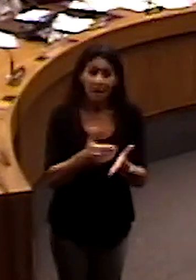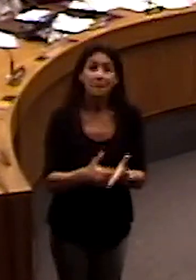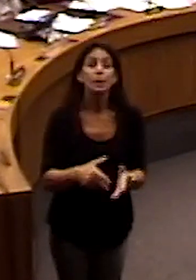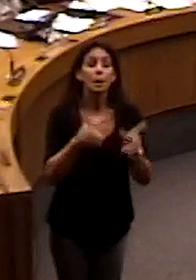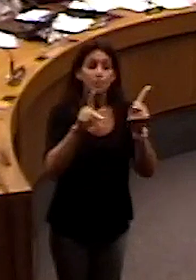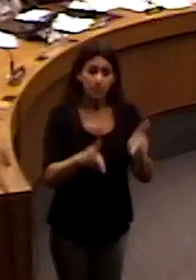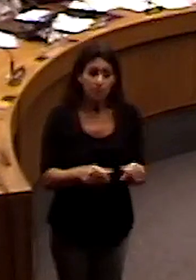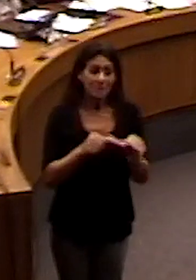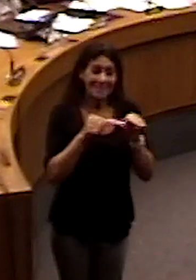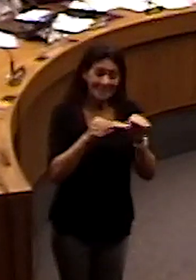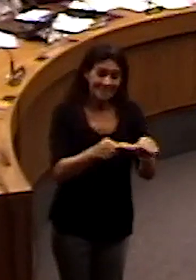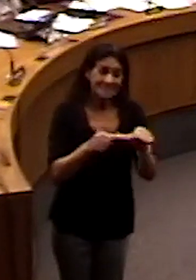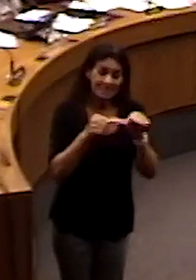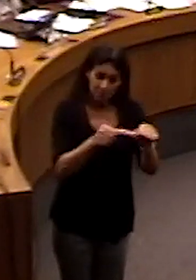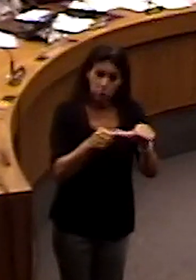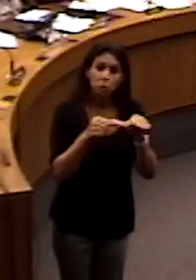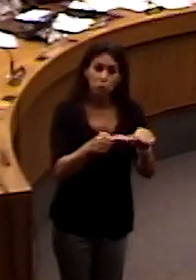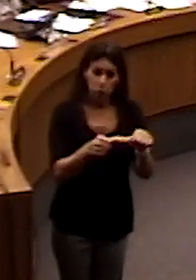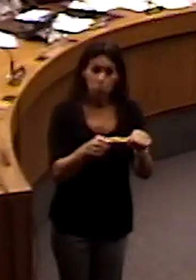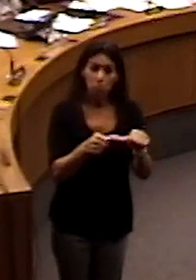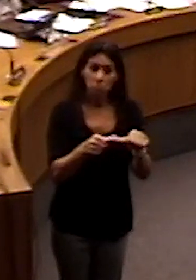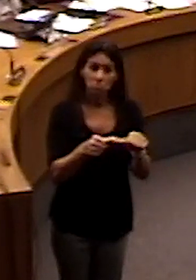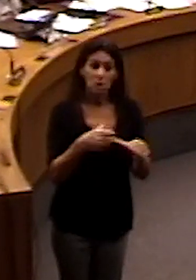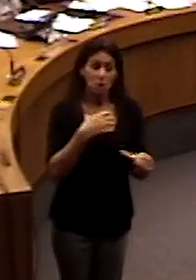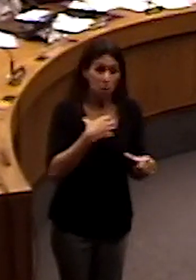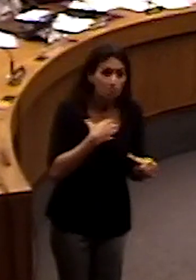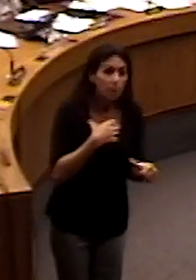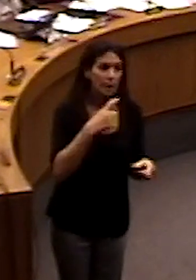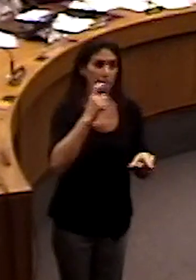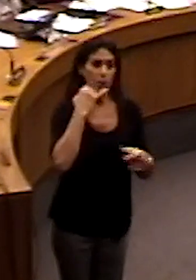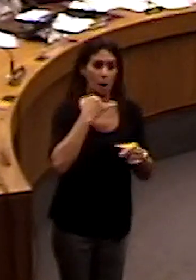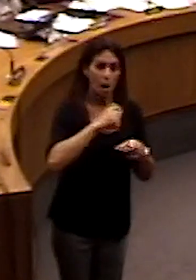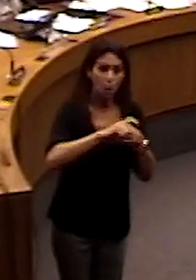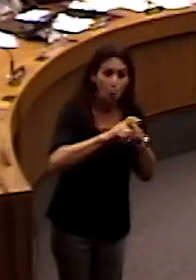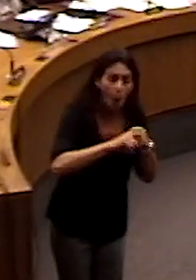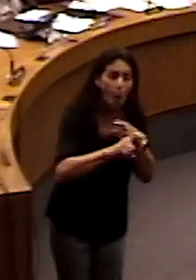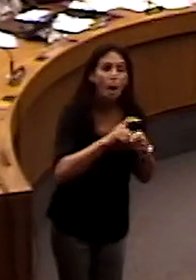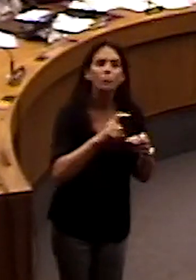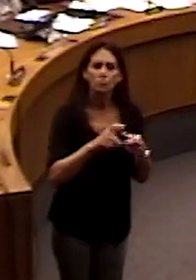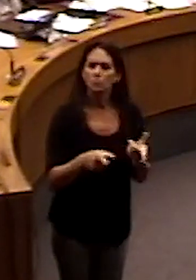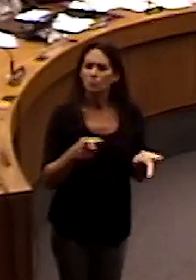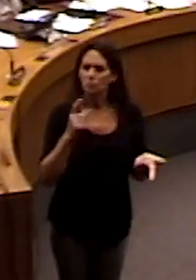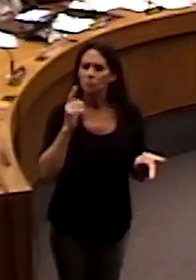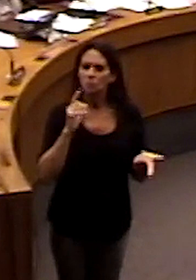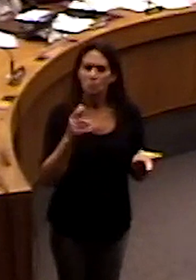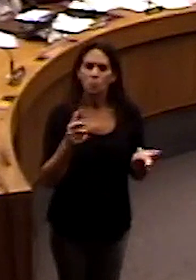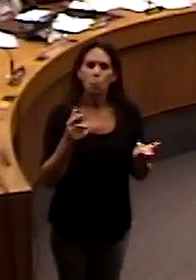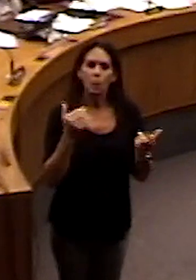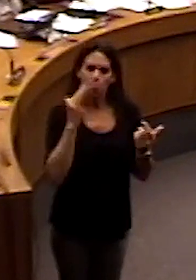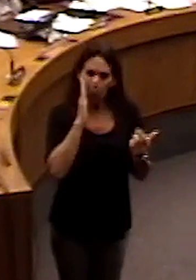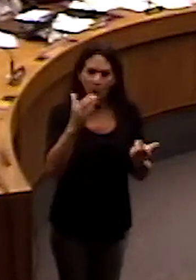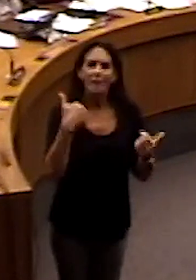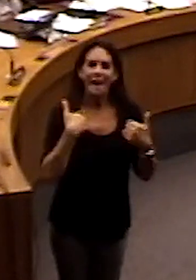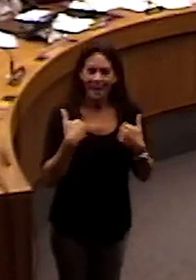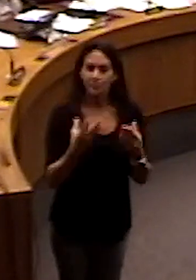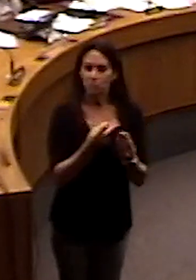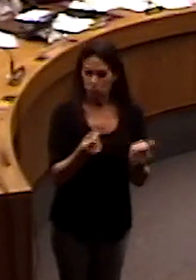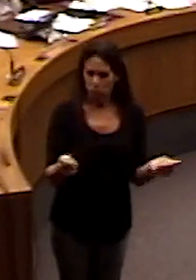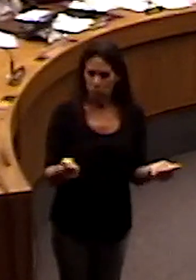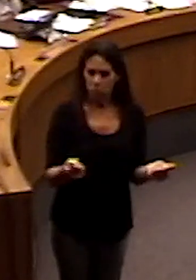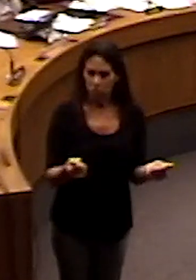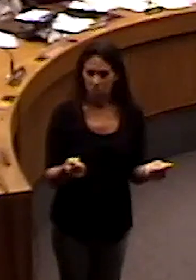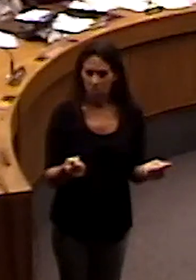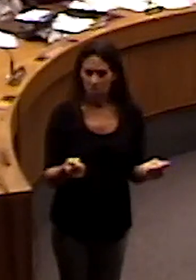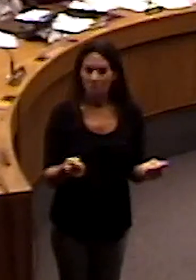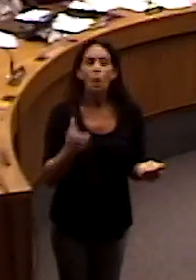validity get their cases heard. And I think counsel would agree with me. It's a remedy civilly that hurts